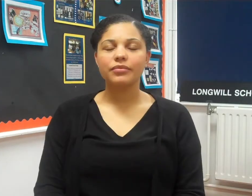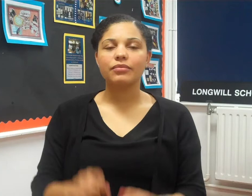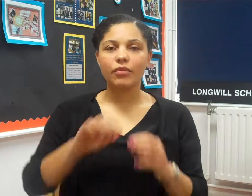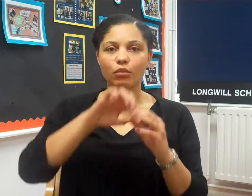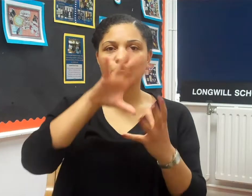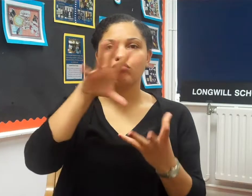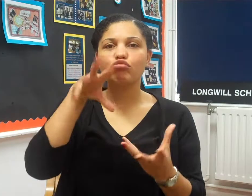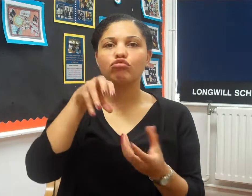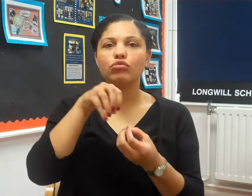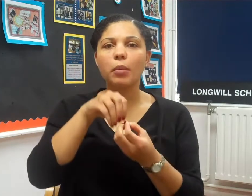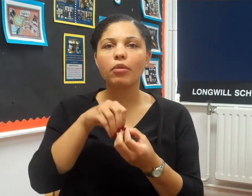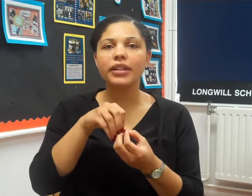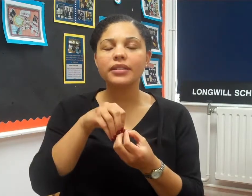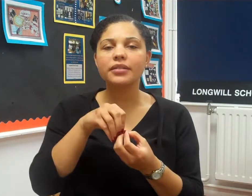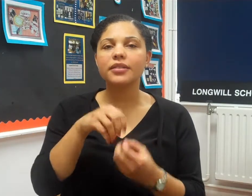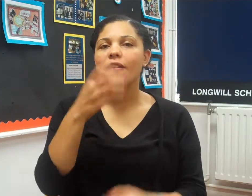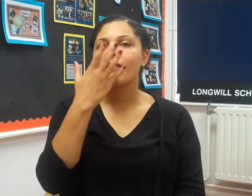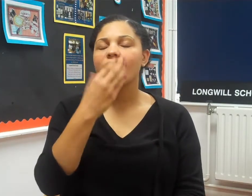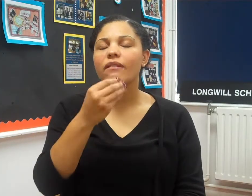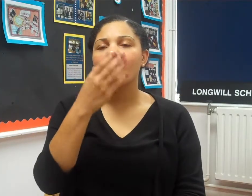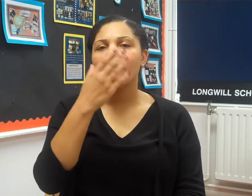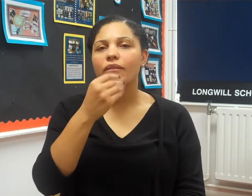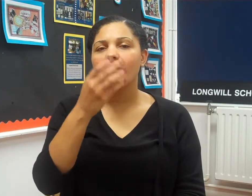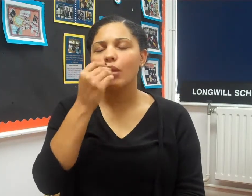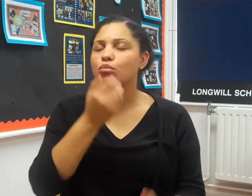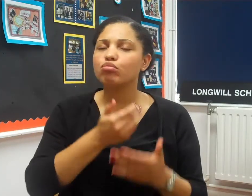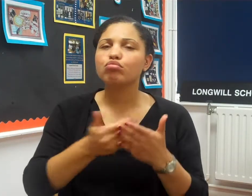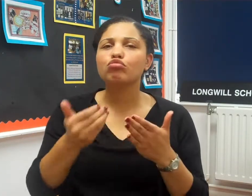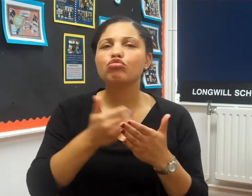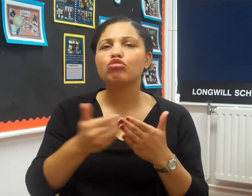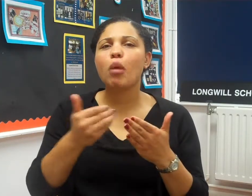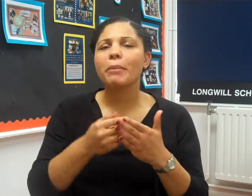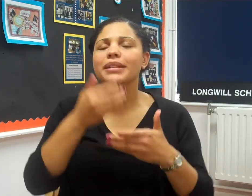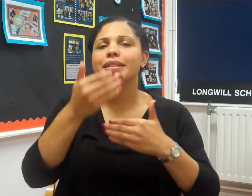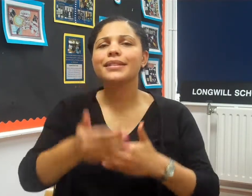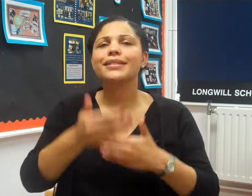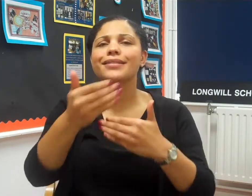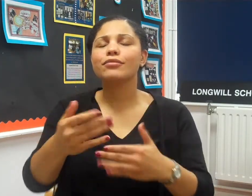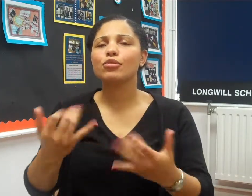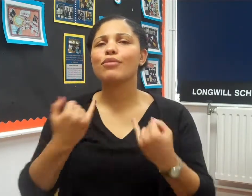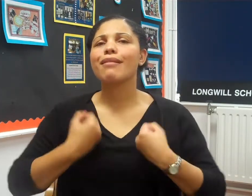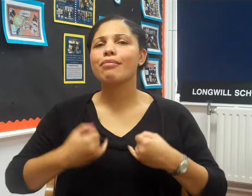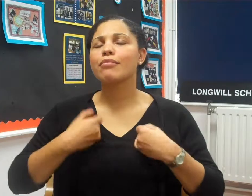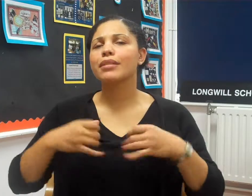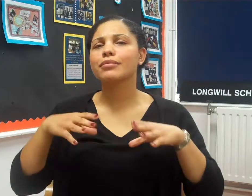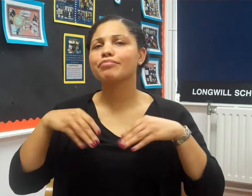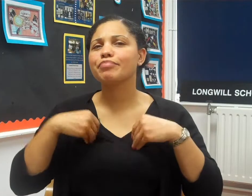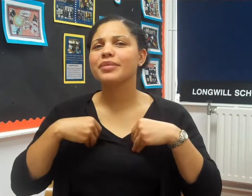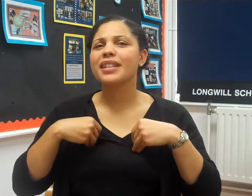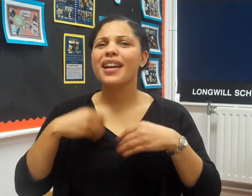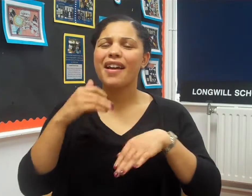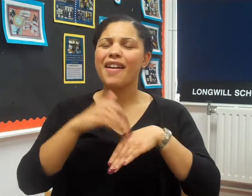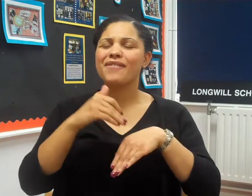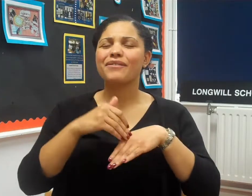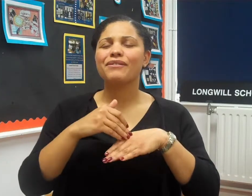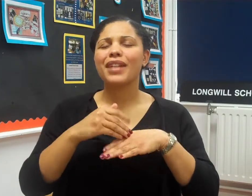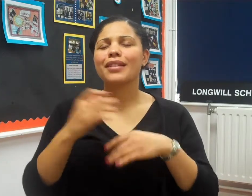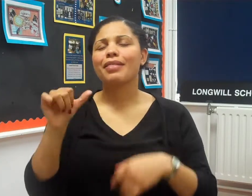So to summarise, flu is a very common seasonal illness affecting thousands of people each year and can result